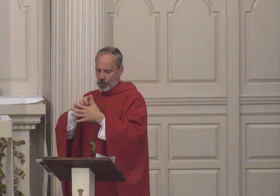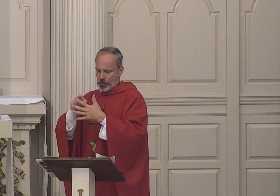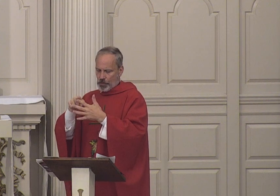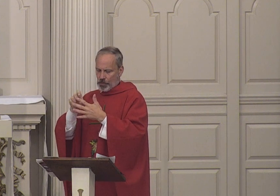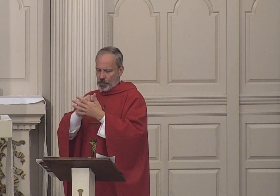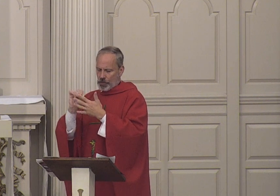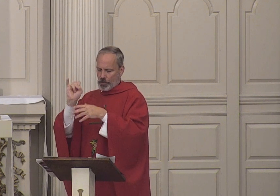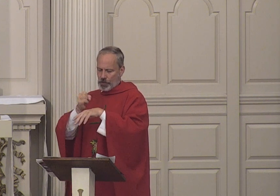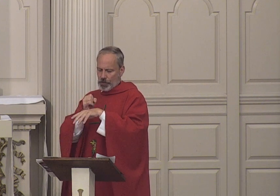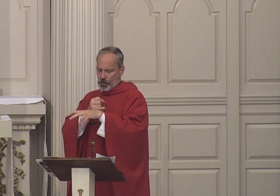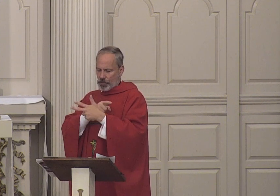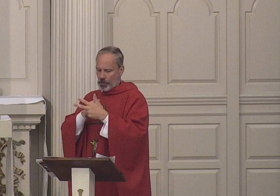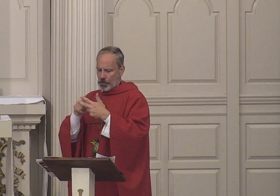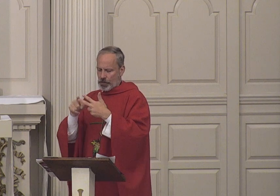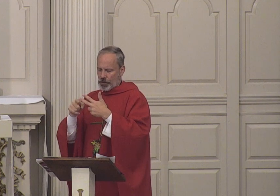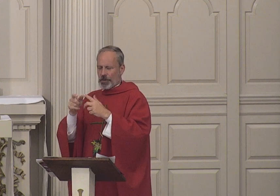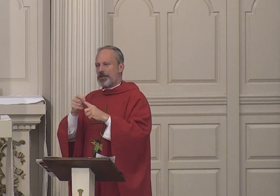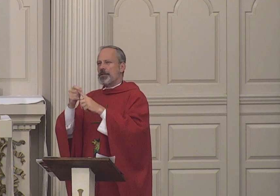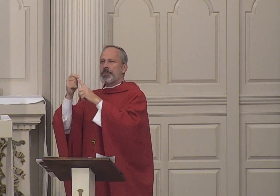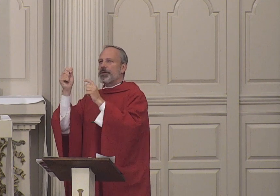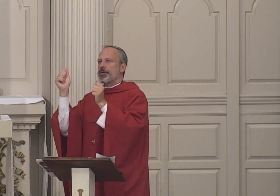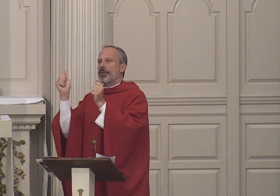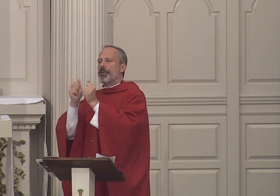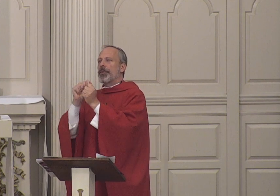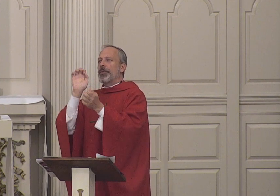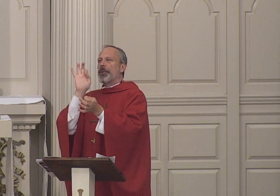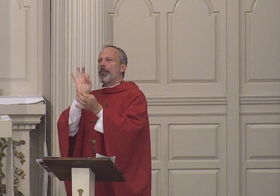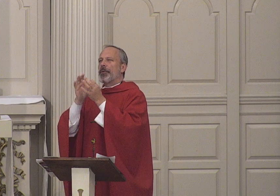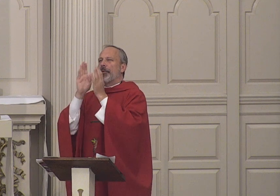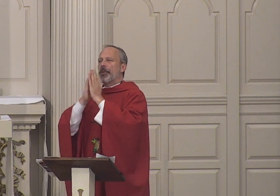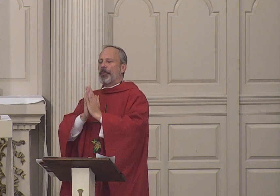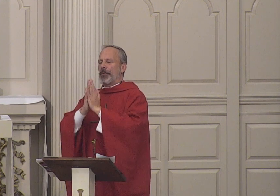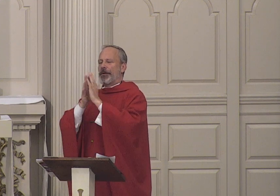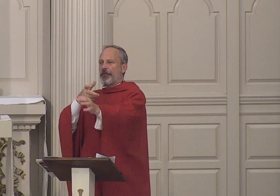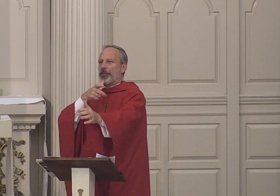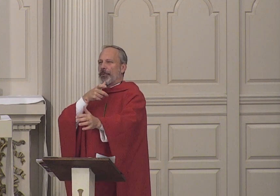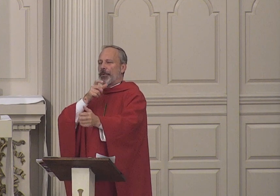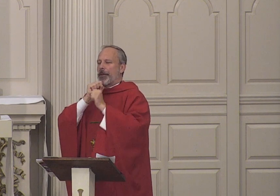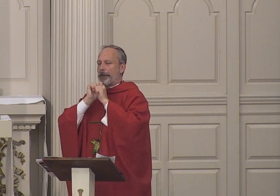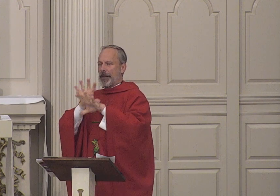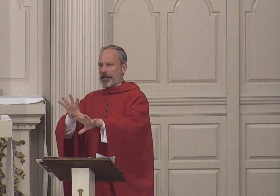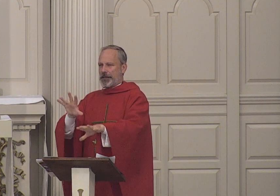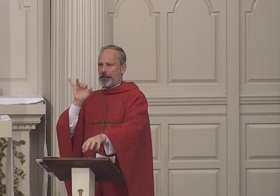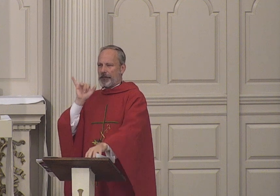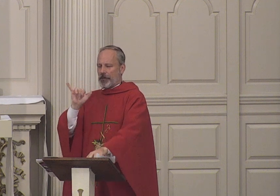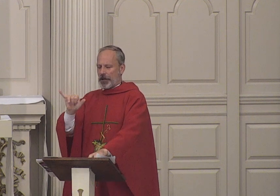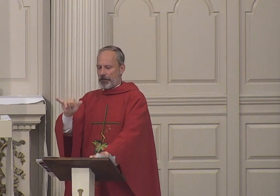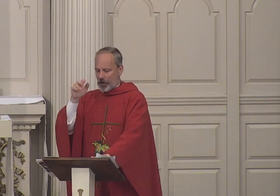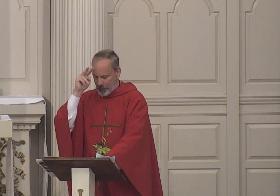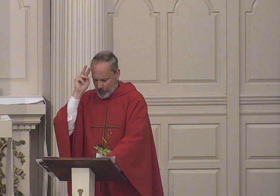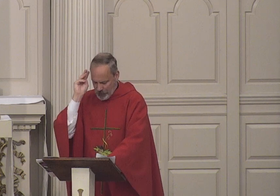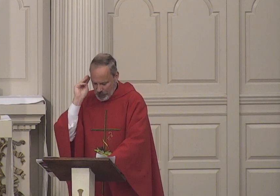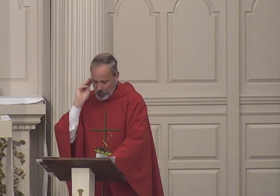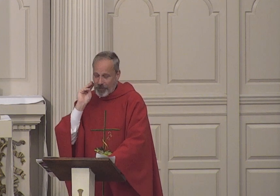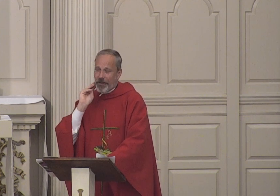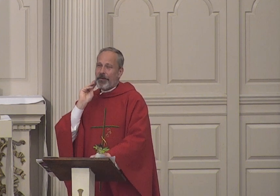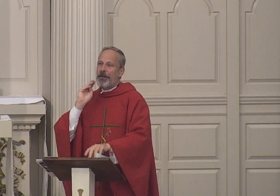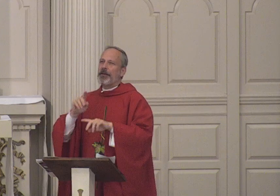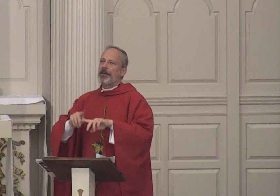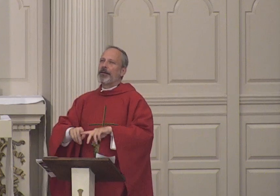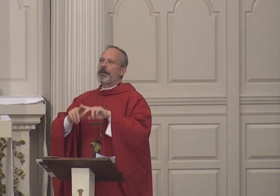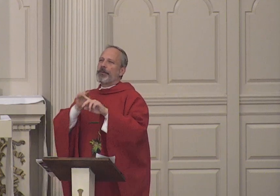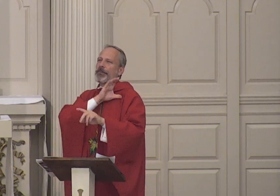of Saint Jude, Saint Joseph, and especially with the perfect prayers of the Blessed Ever-Virgin